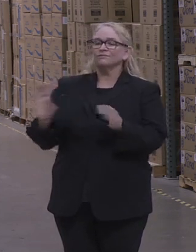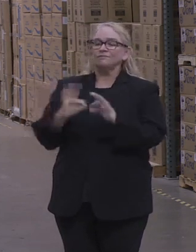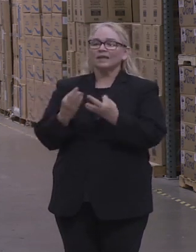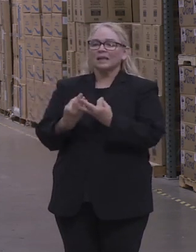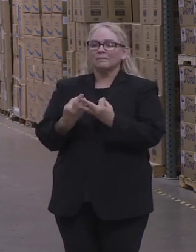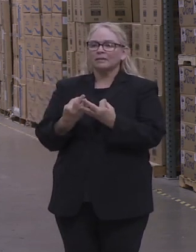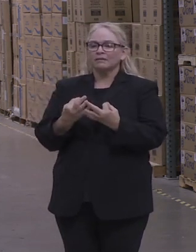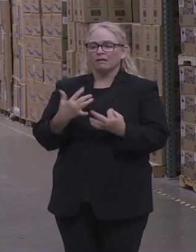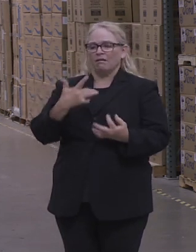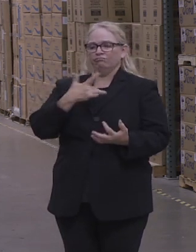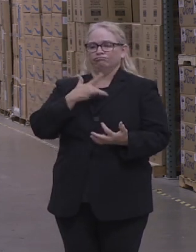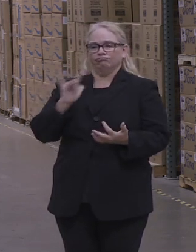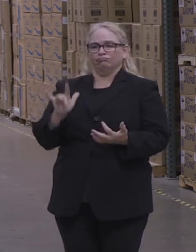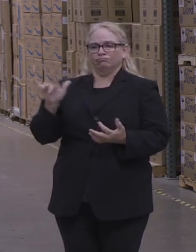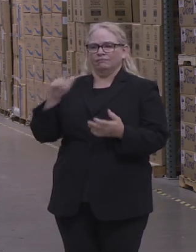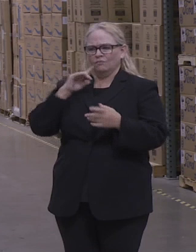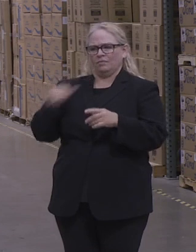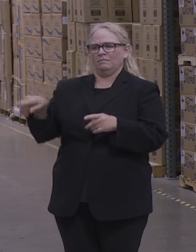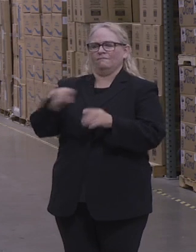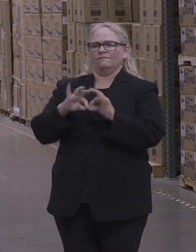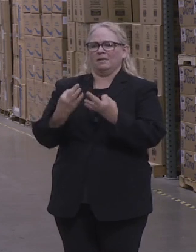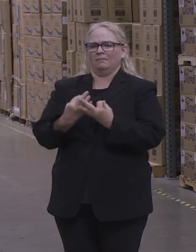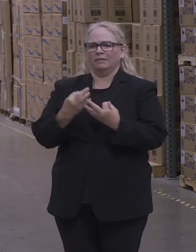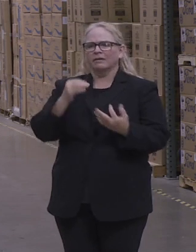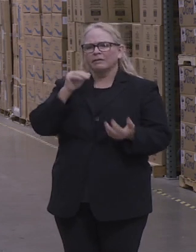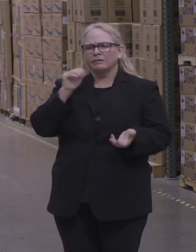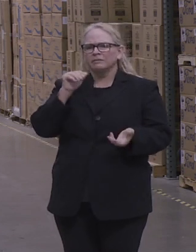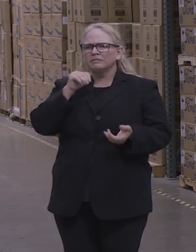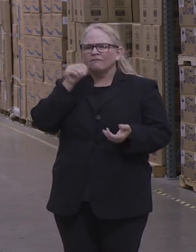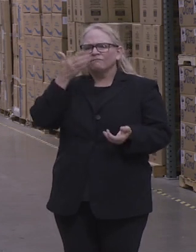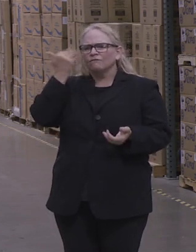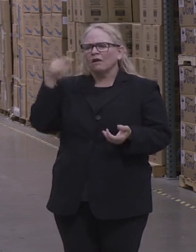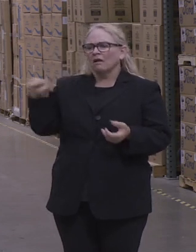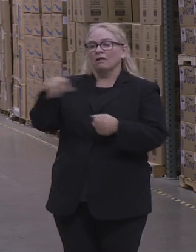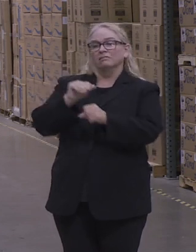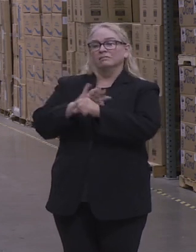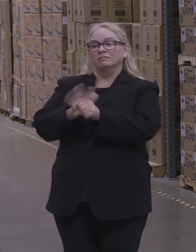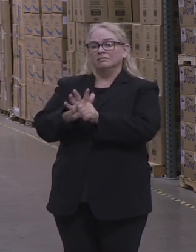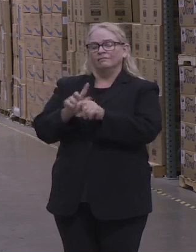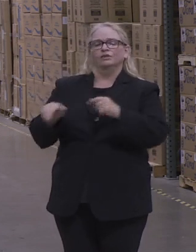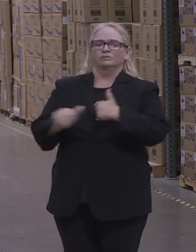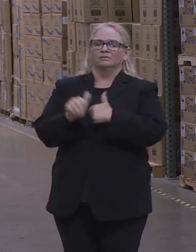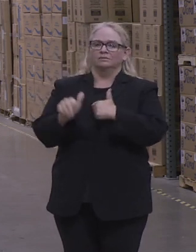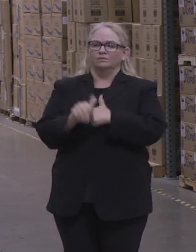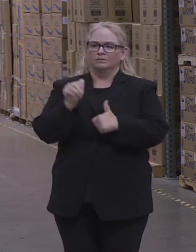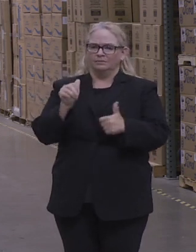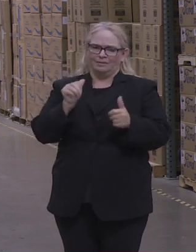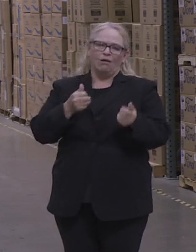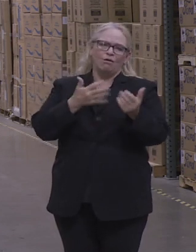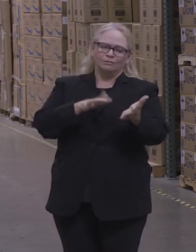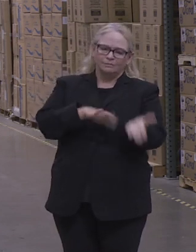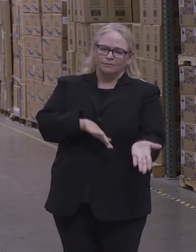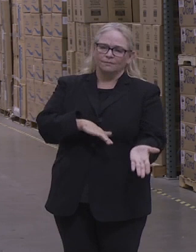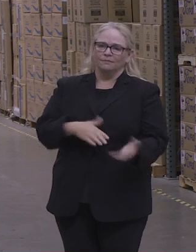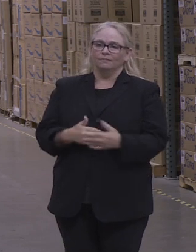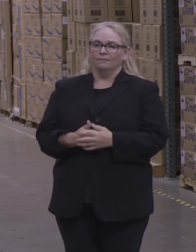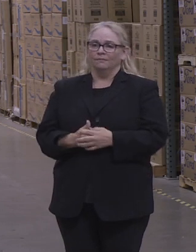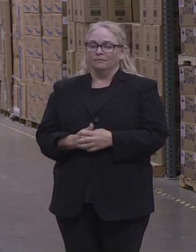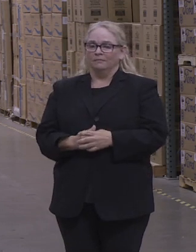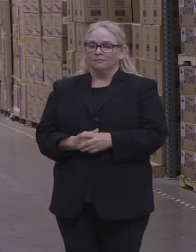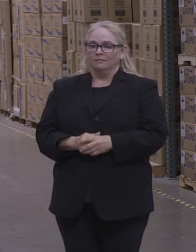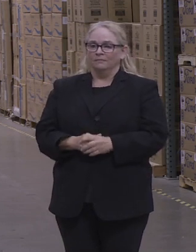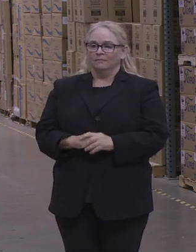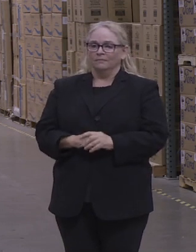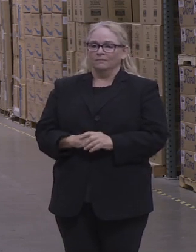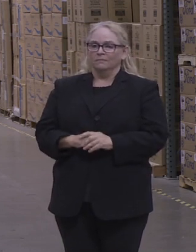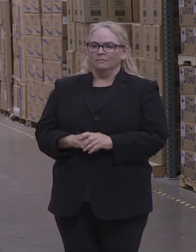you, and we have not forgotten how deadly this disease continues to be. The purpose of advancing